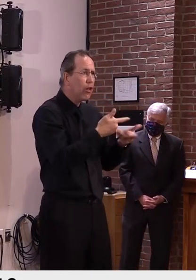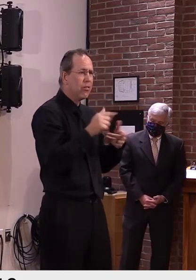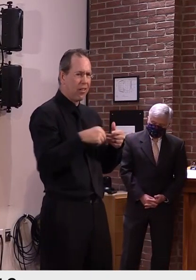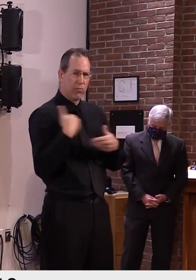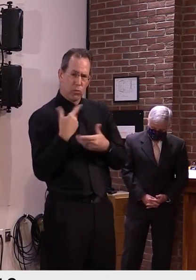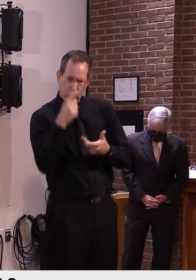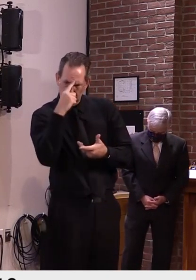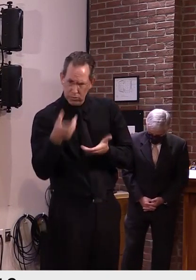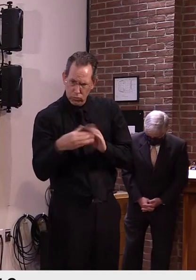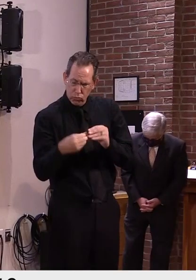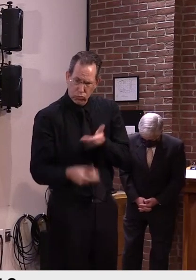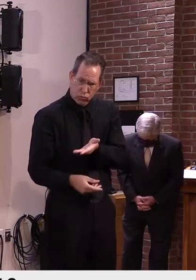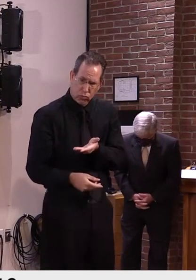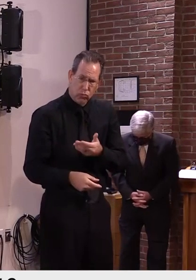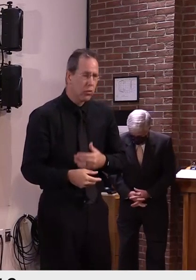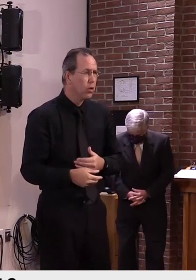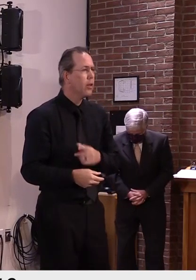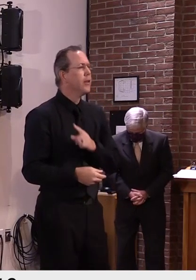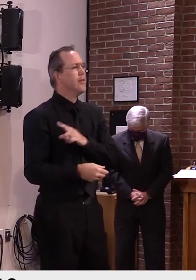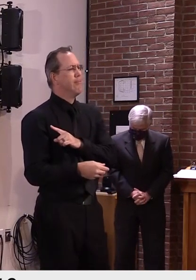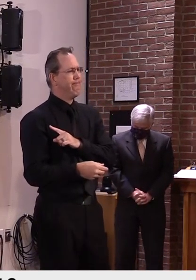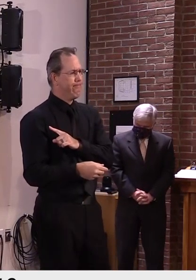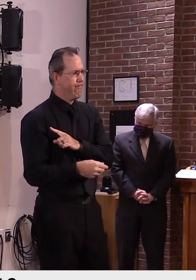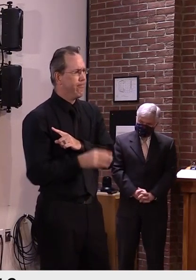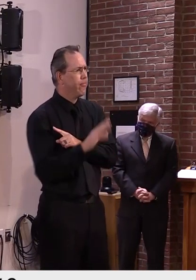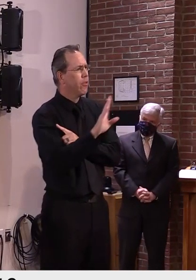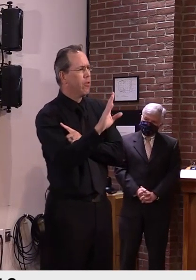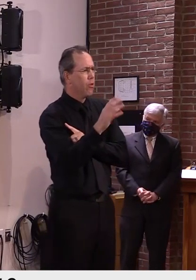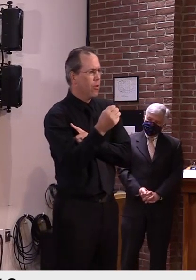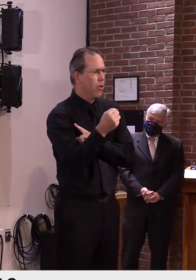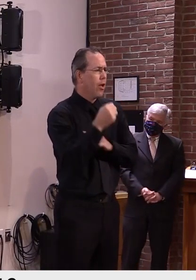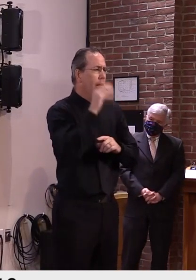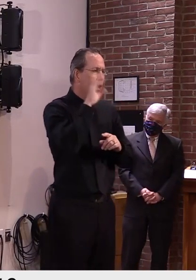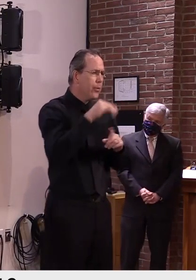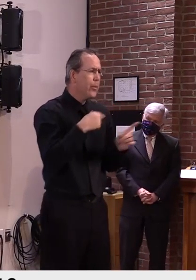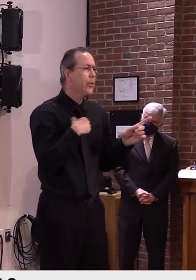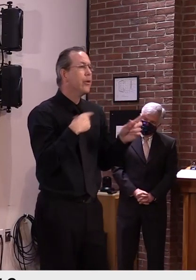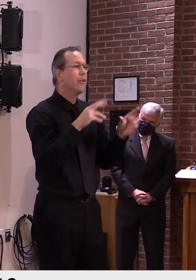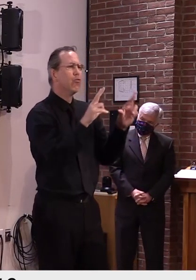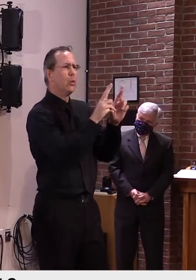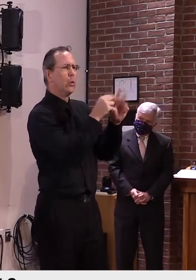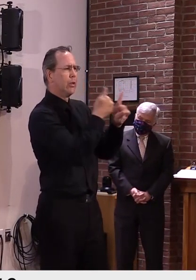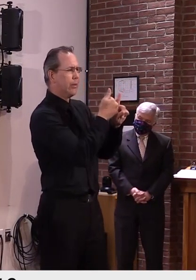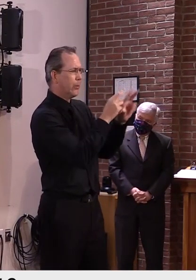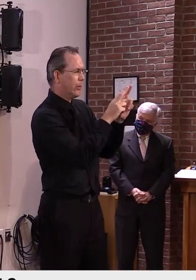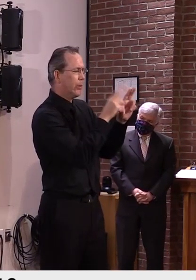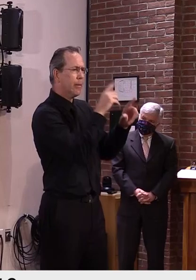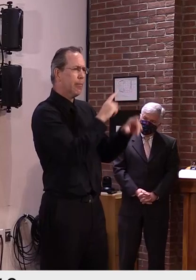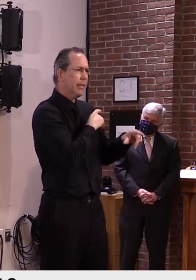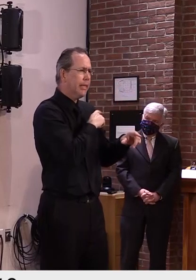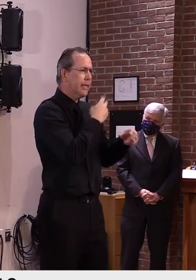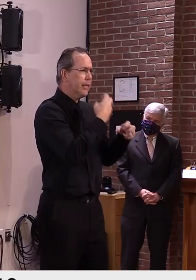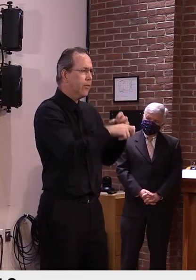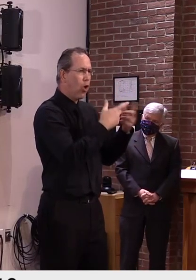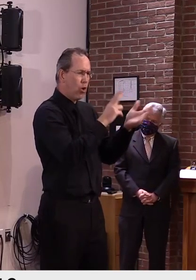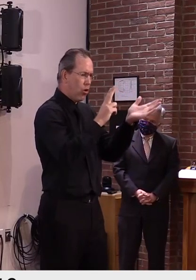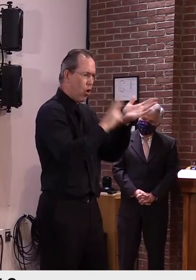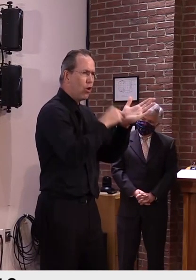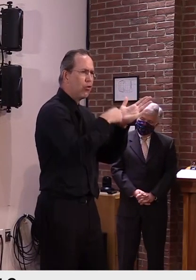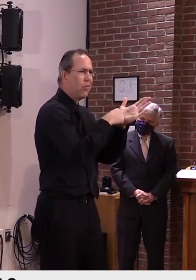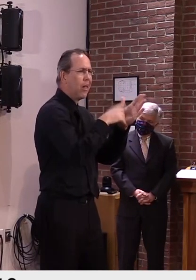contract or agreed upon solution with that particular person. So it's not as though it was forced on them.